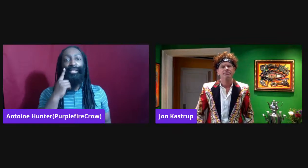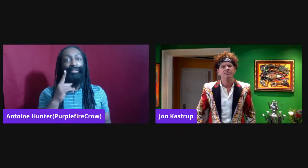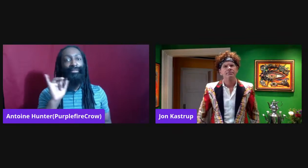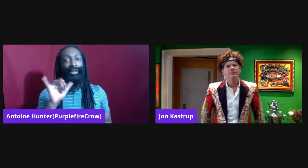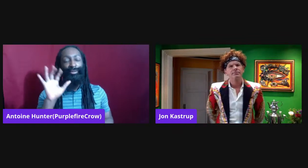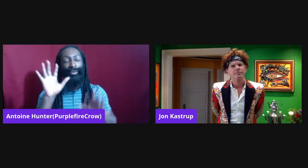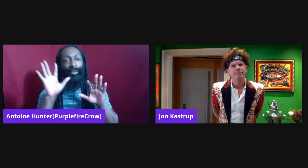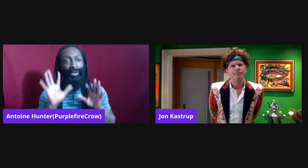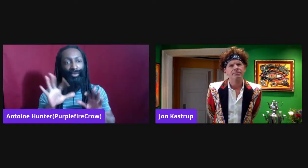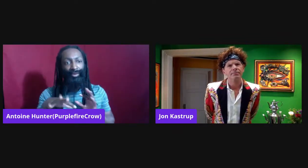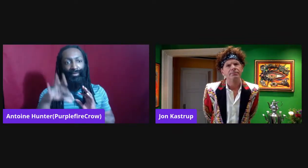glorious.